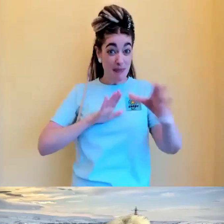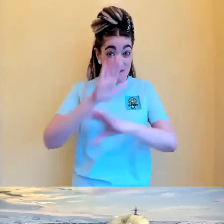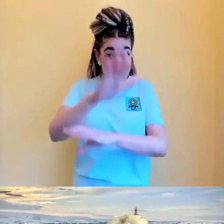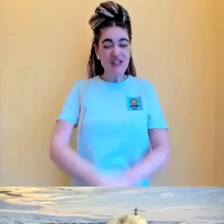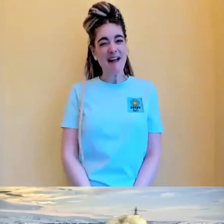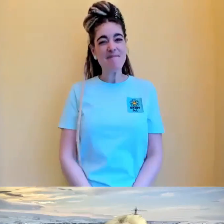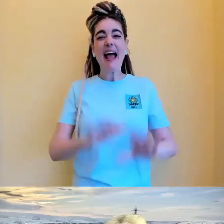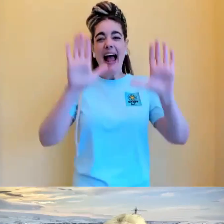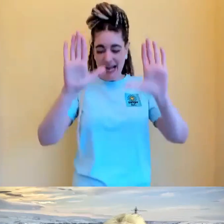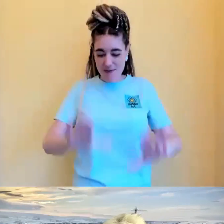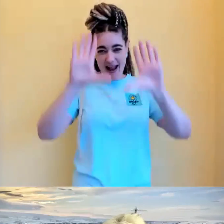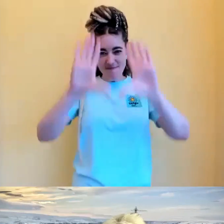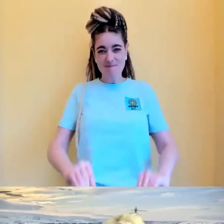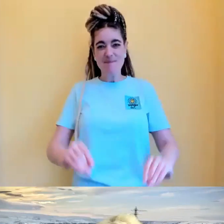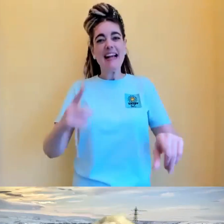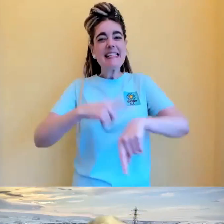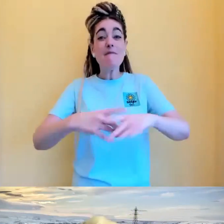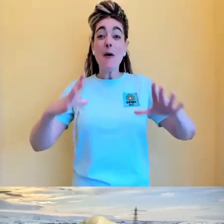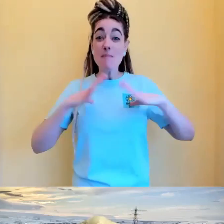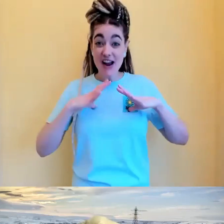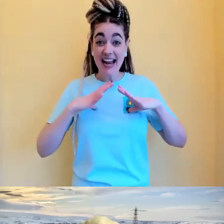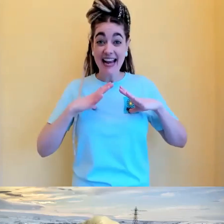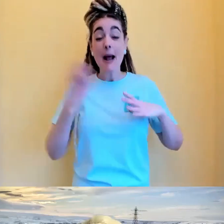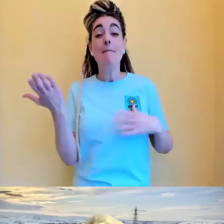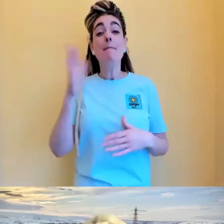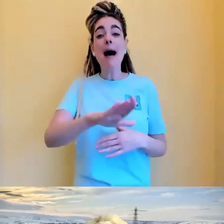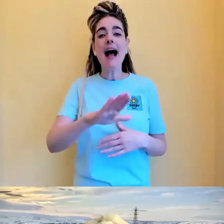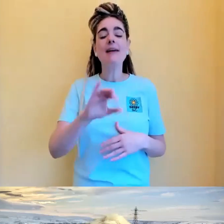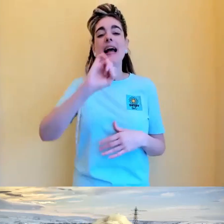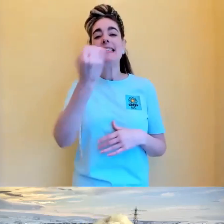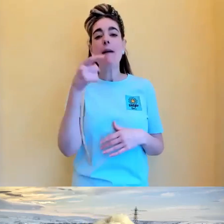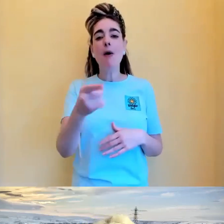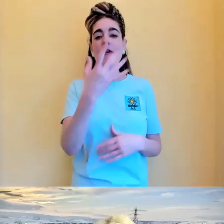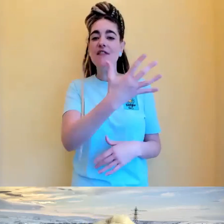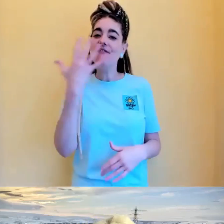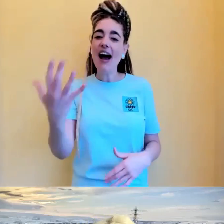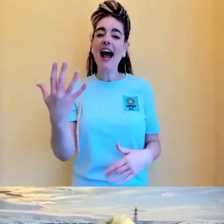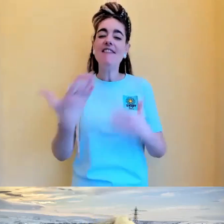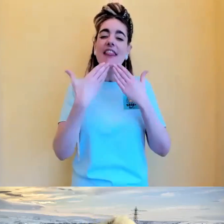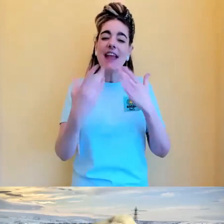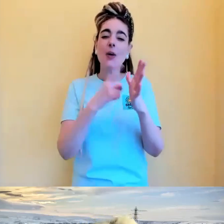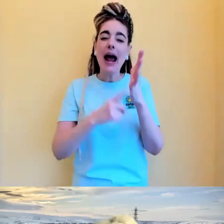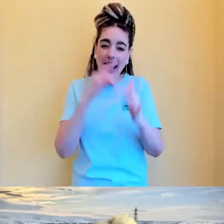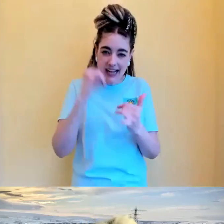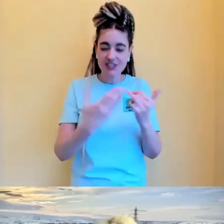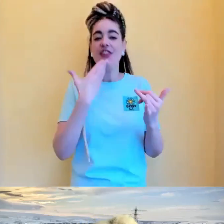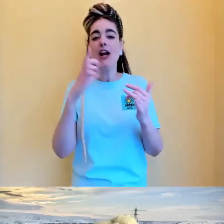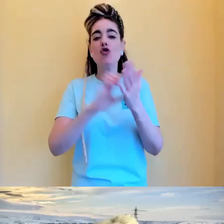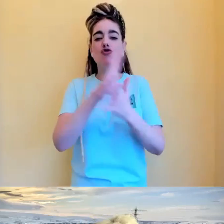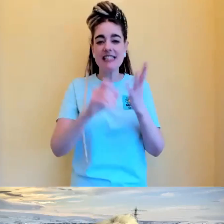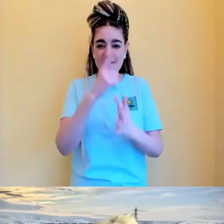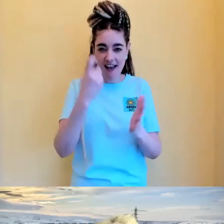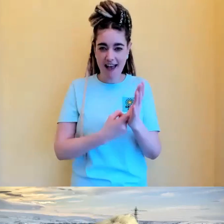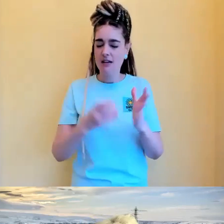it's time for our break, folks. So we're back at 10:55. Thank you very much, Ailís. Thank you very much, Christopher. Superb. I